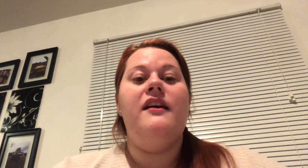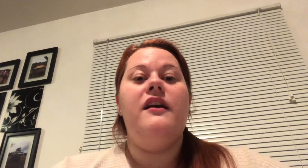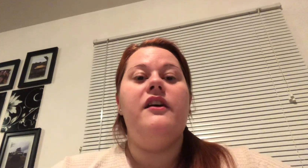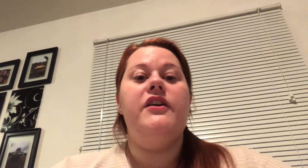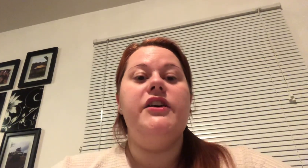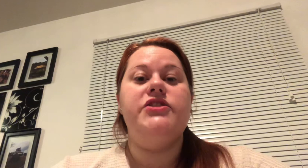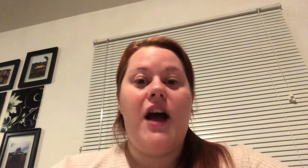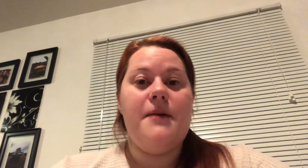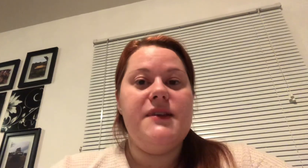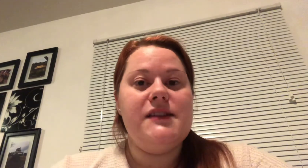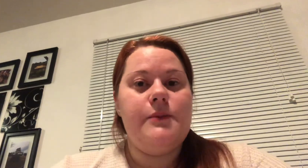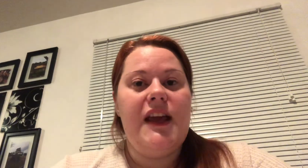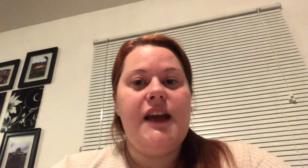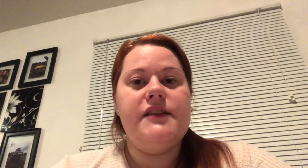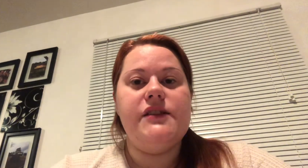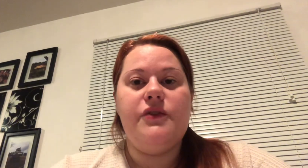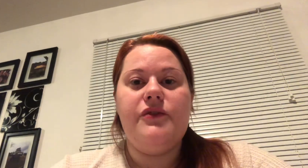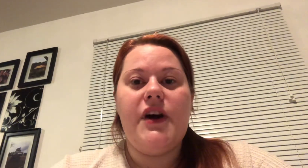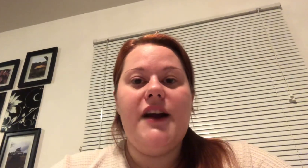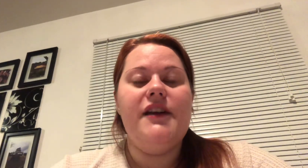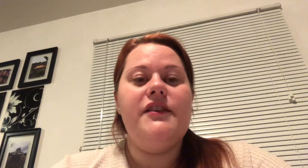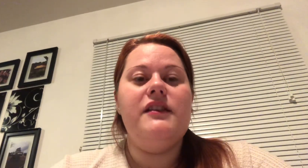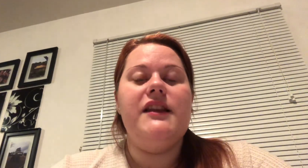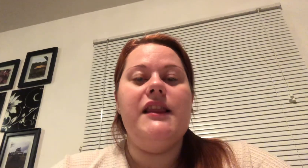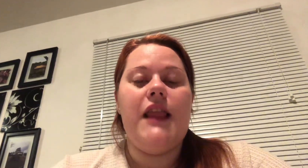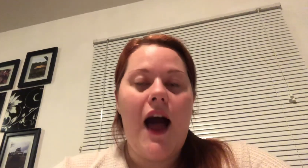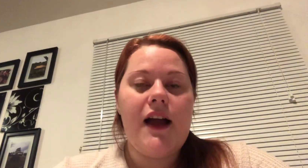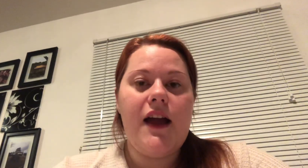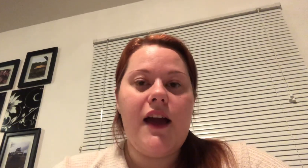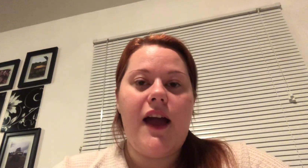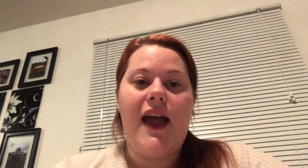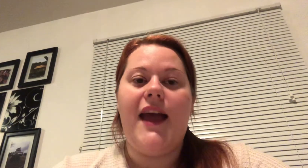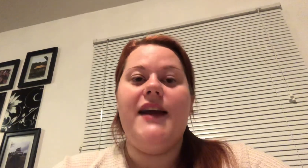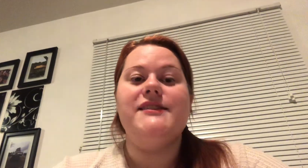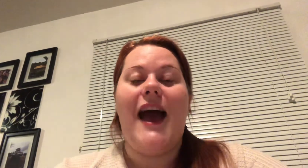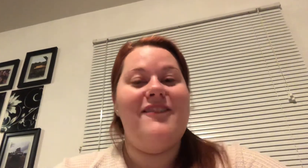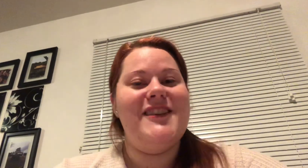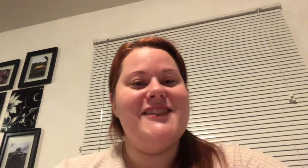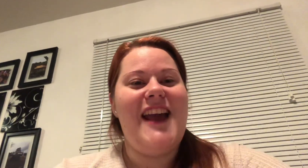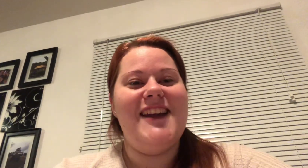good job this week so far. Good luck and have a good day.